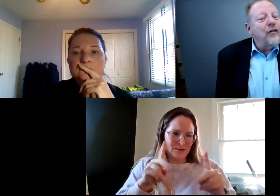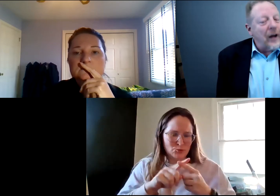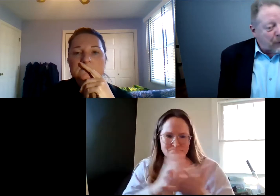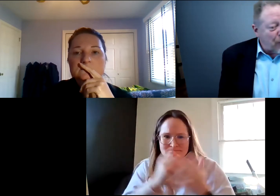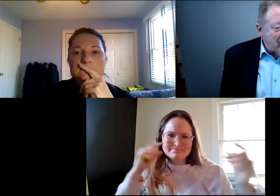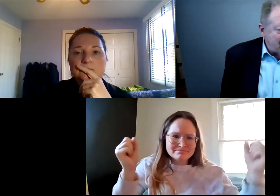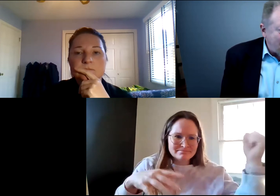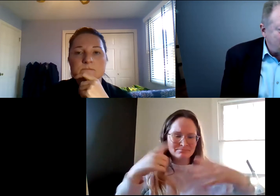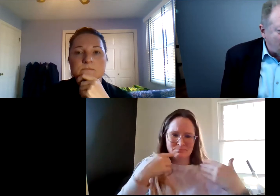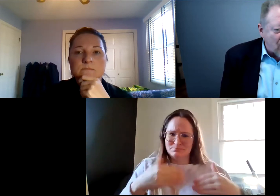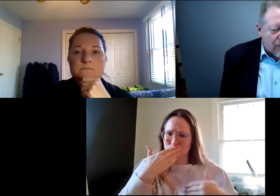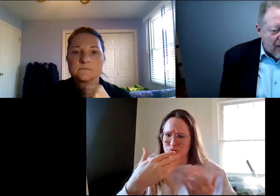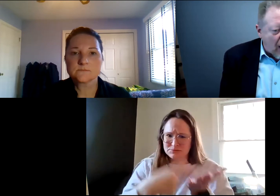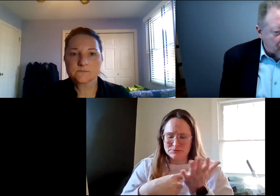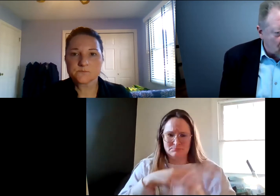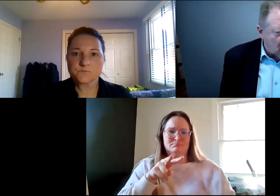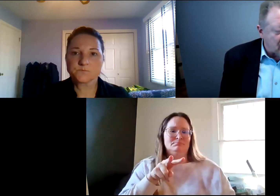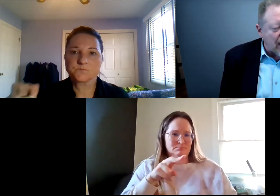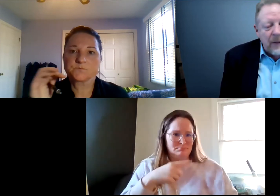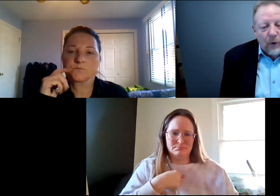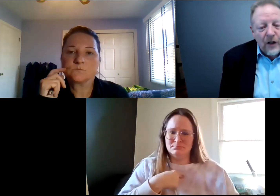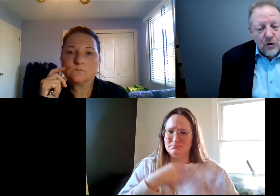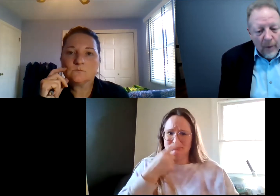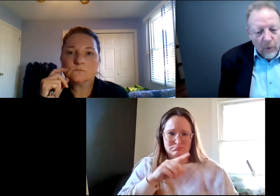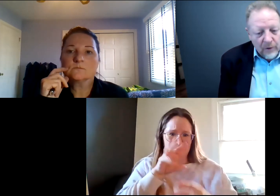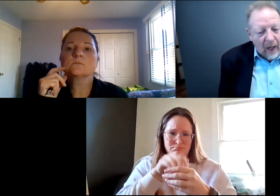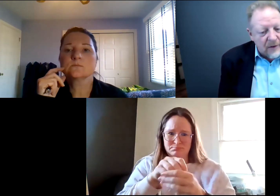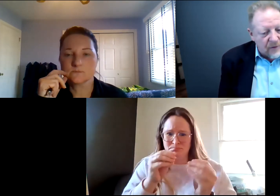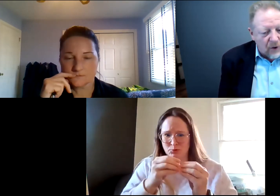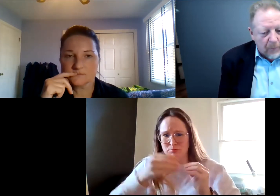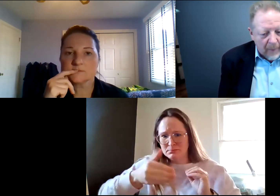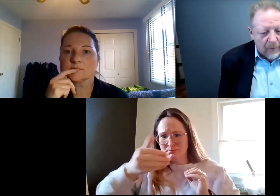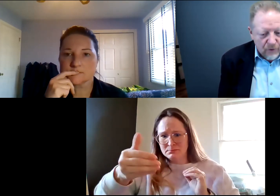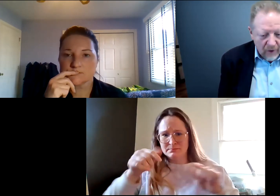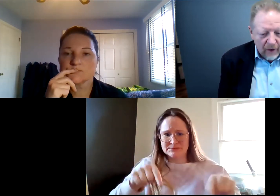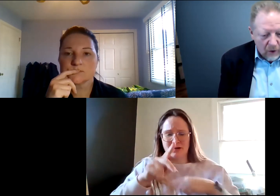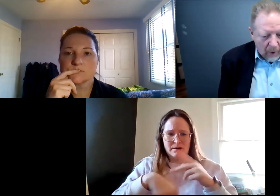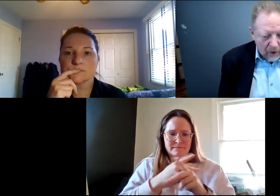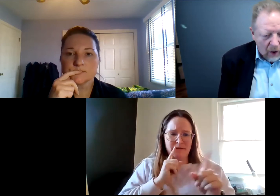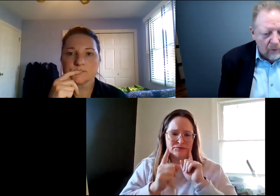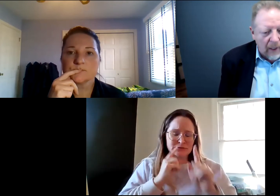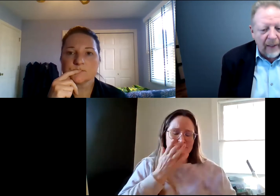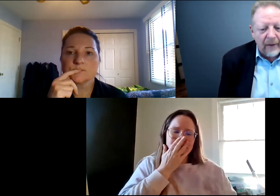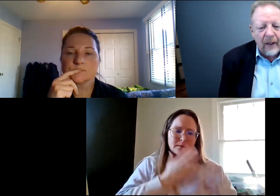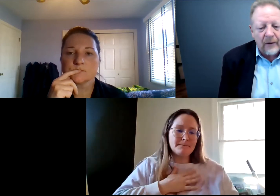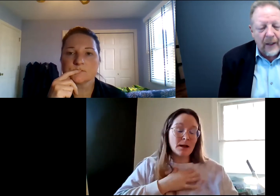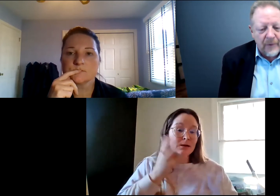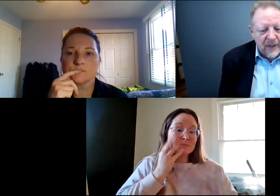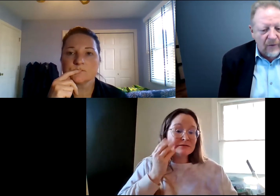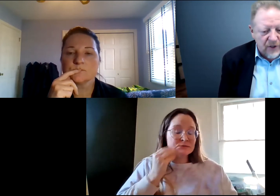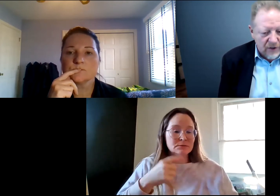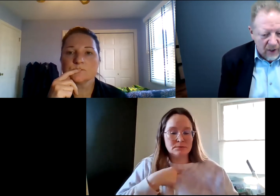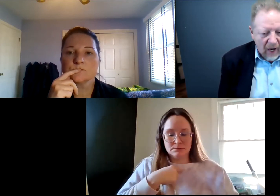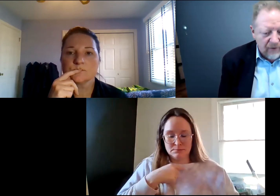I really appreciate that. Thank you for that opportunity, because I think brainstorming with lots of, people is really a good way to go, and to keep